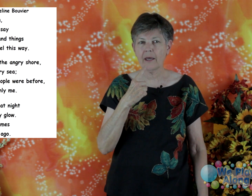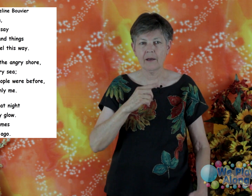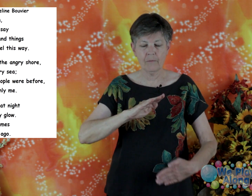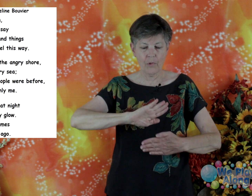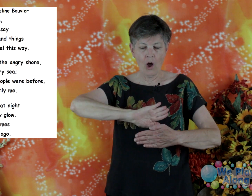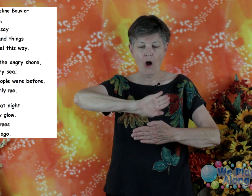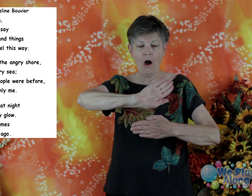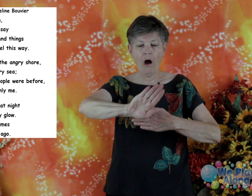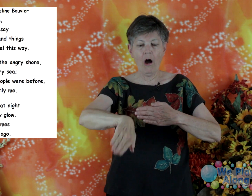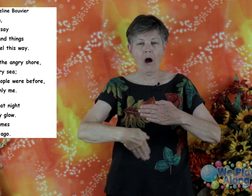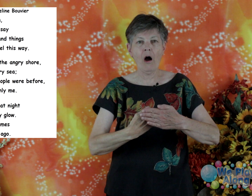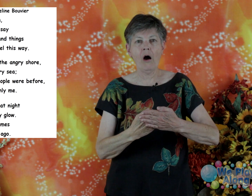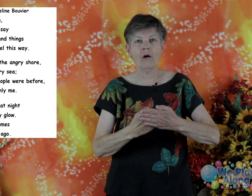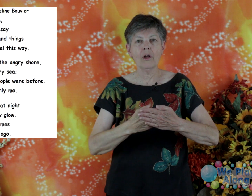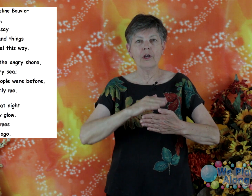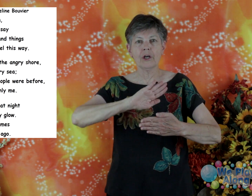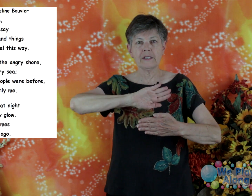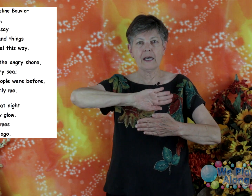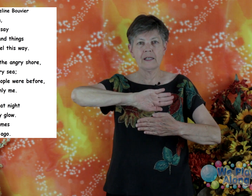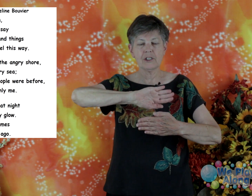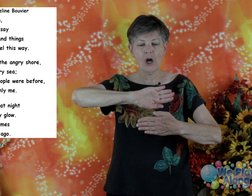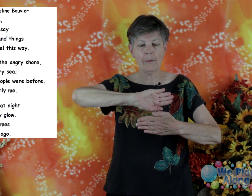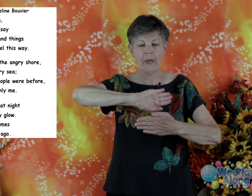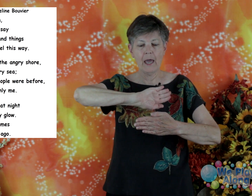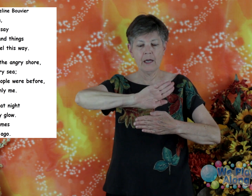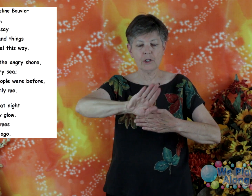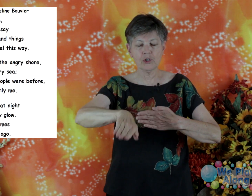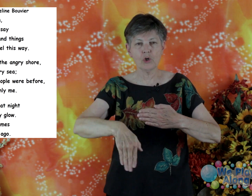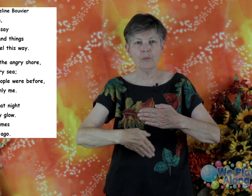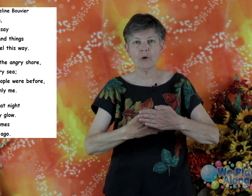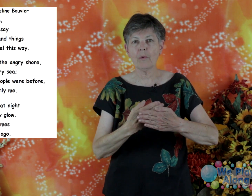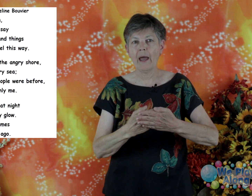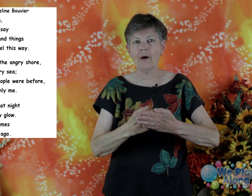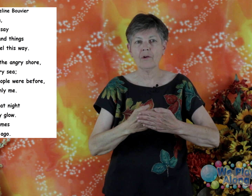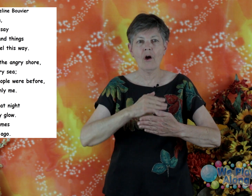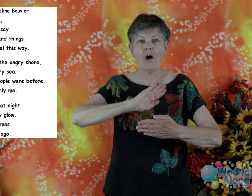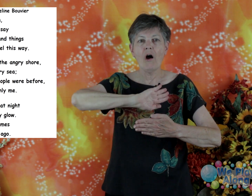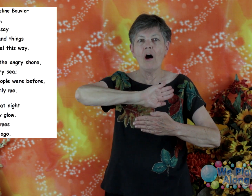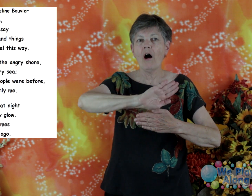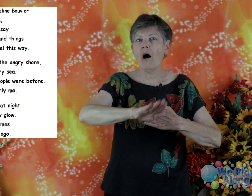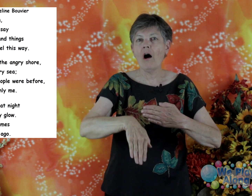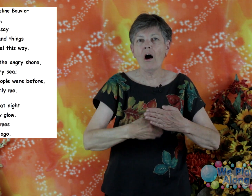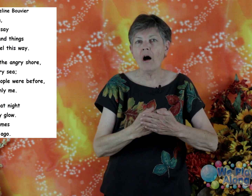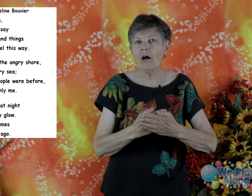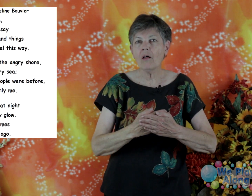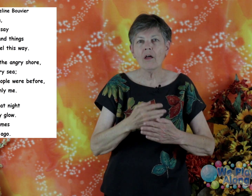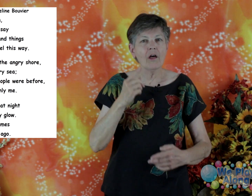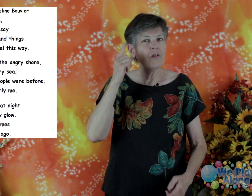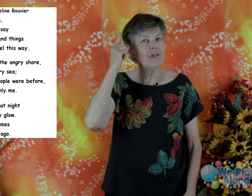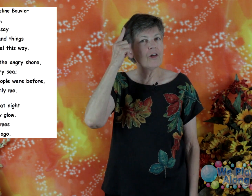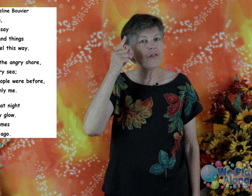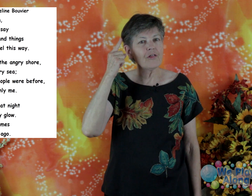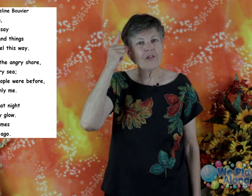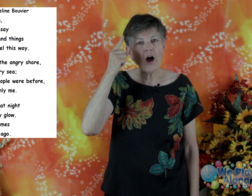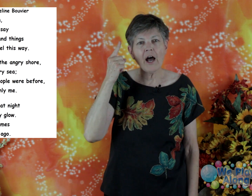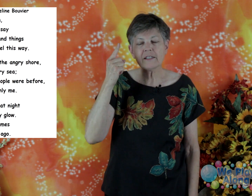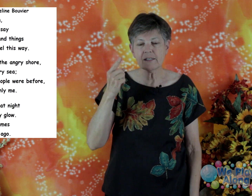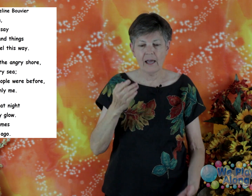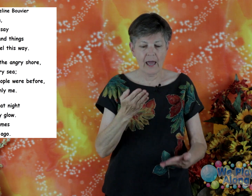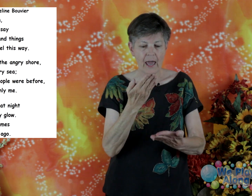talking. All, you're going to take this top hand and scoop it around. All the thoughts